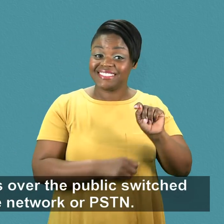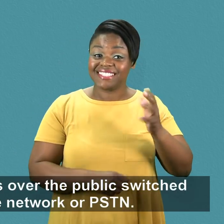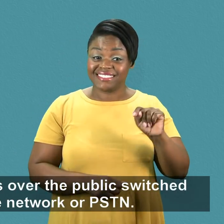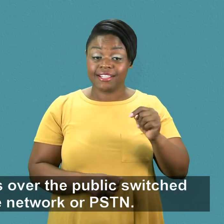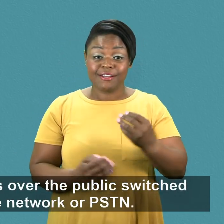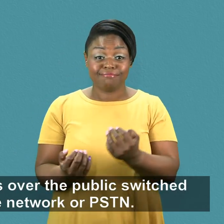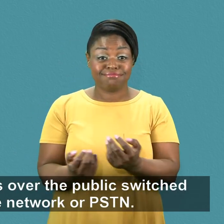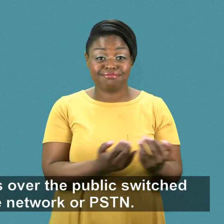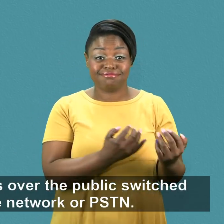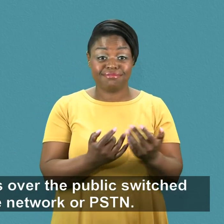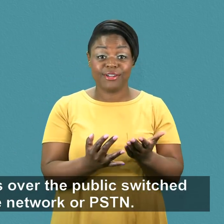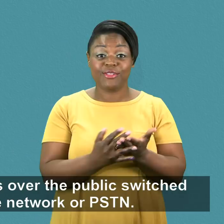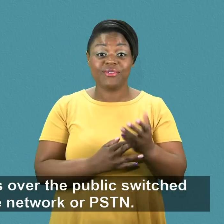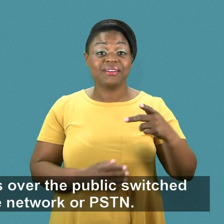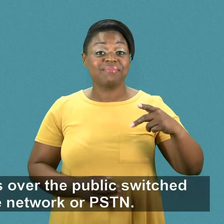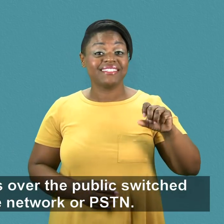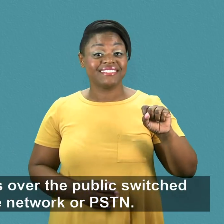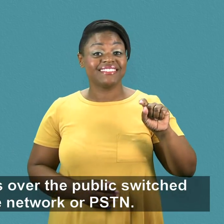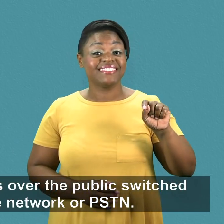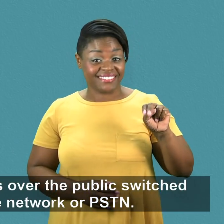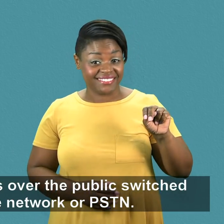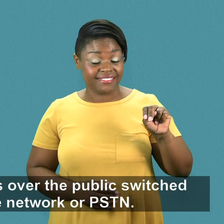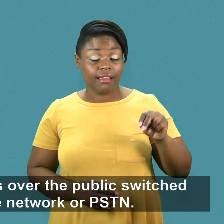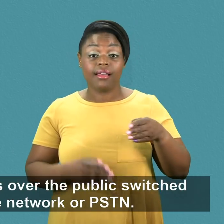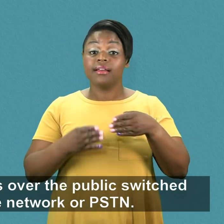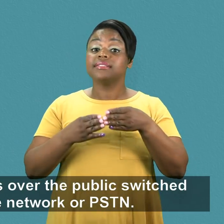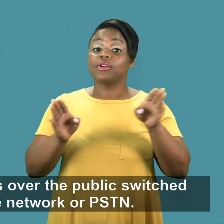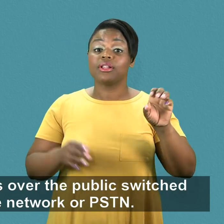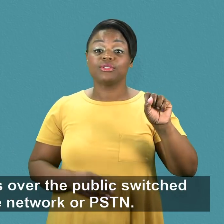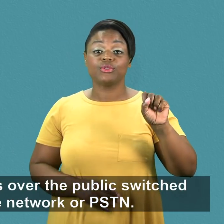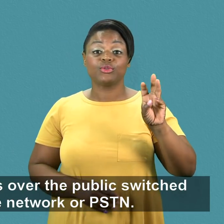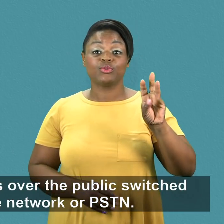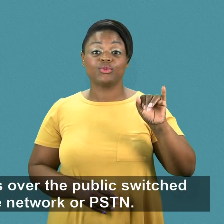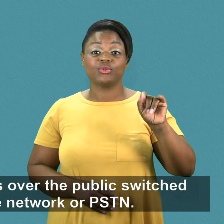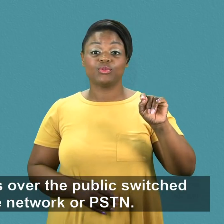over the Public Switched Telephone Network, or PSTN.